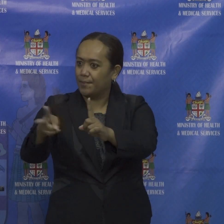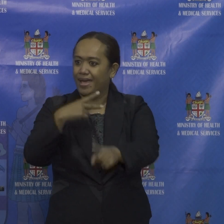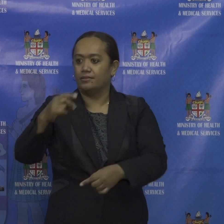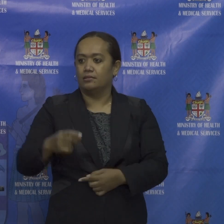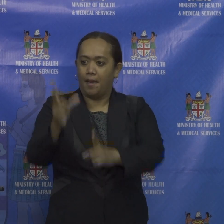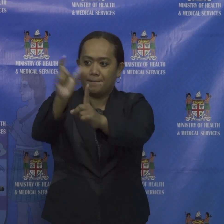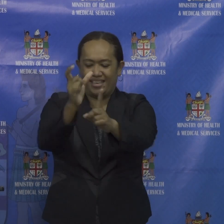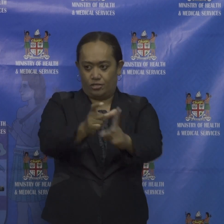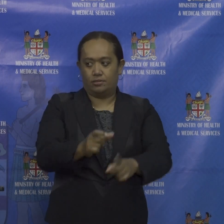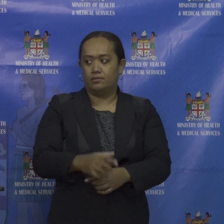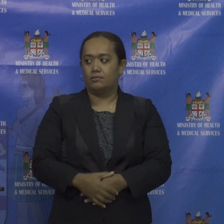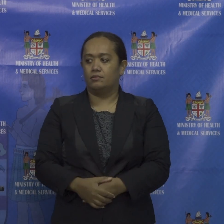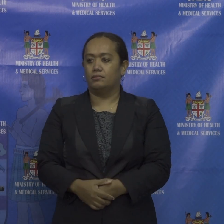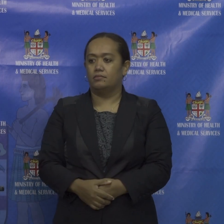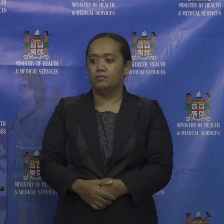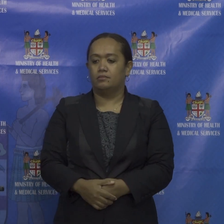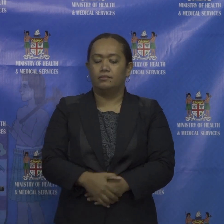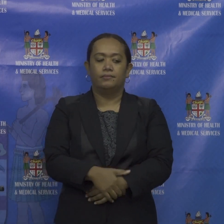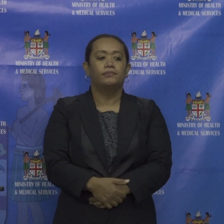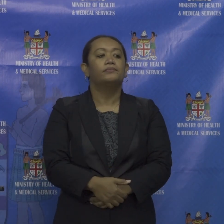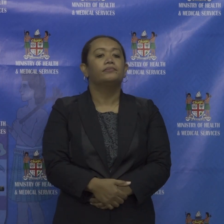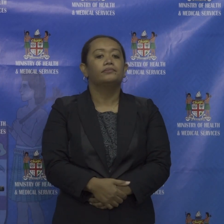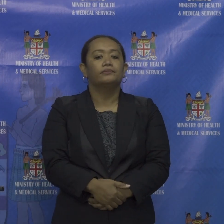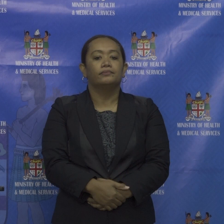patients. Thank you.